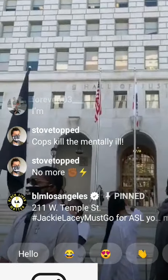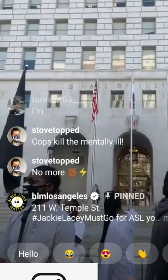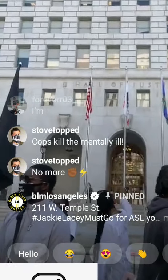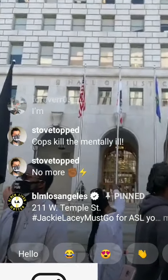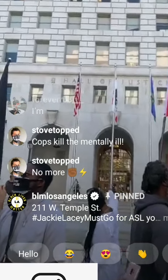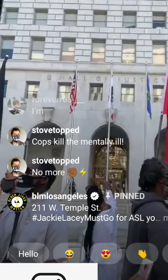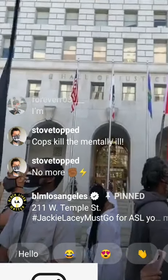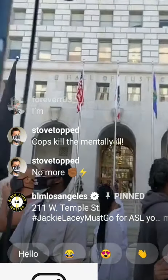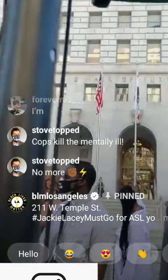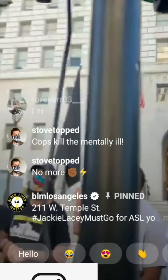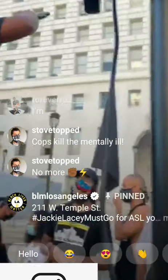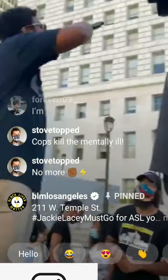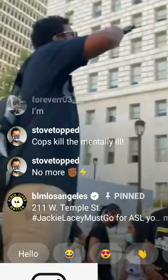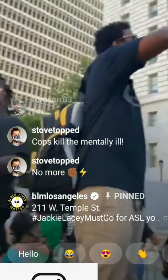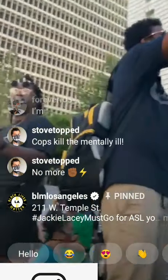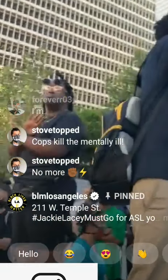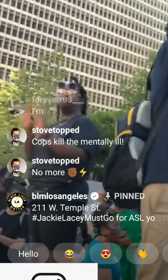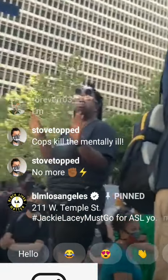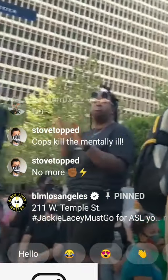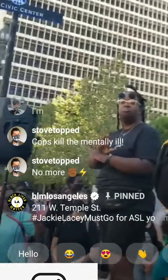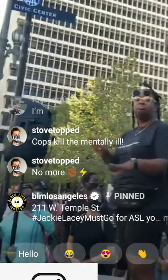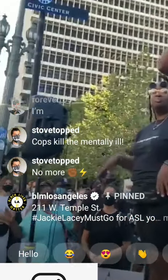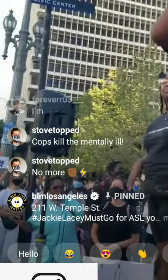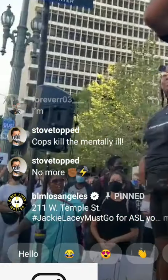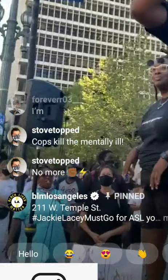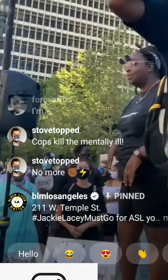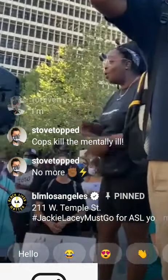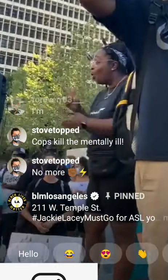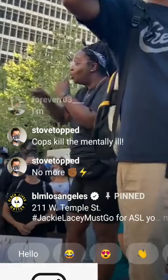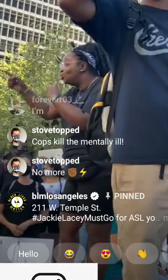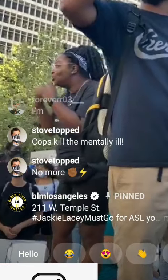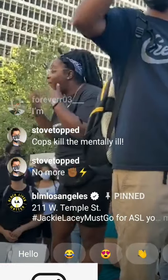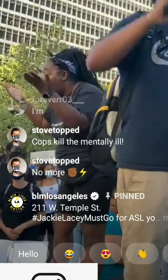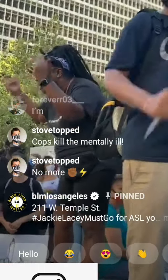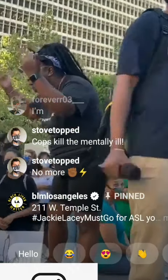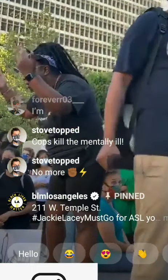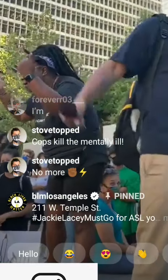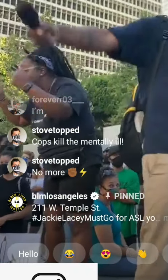you want to ask me if I belong here? You see, if you have to keep